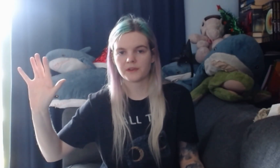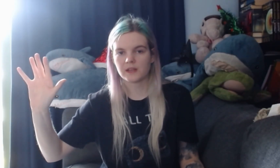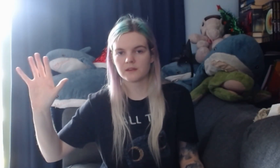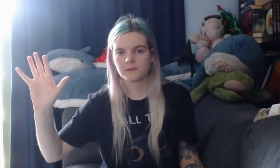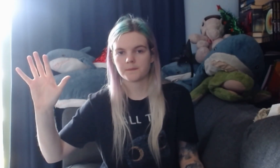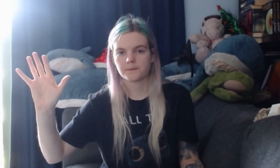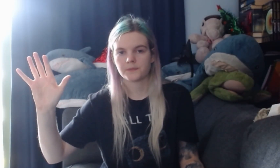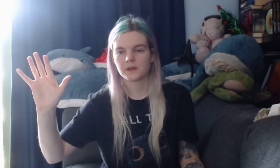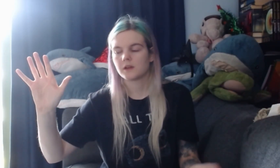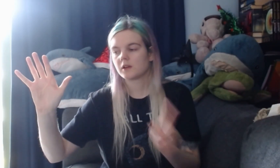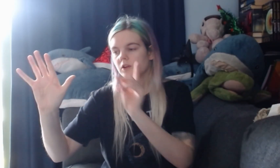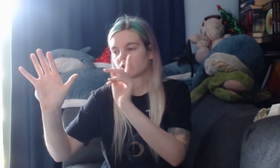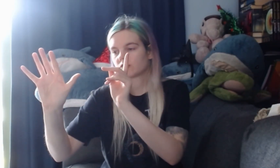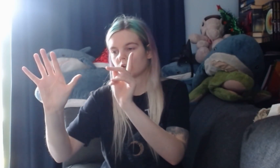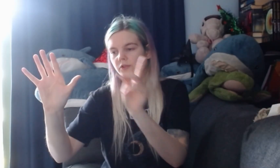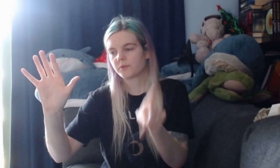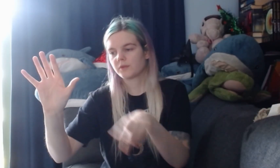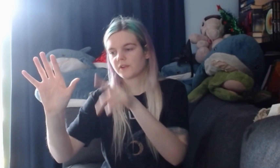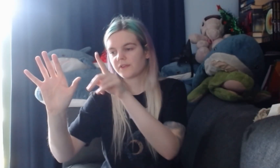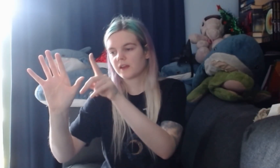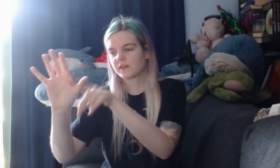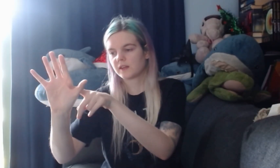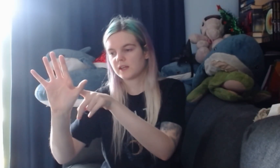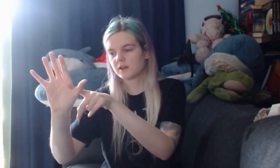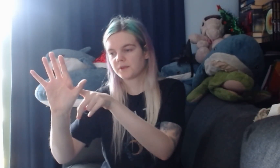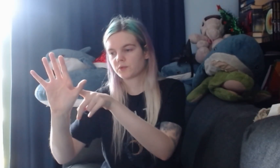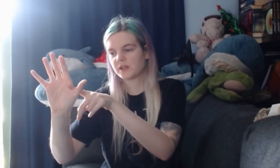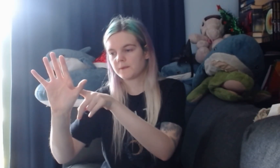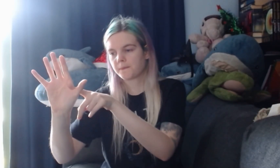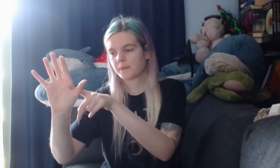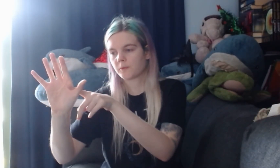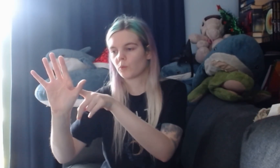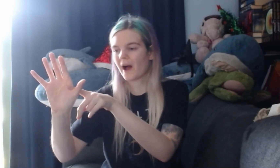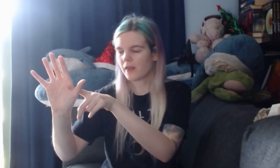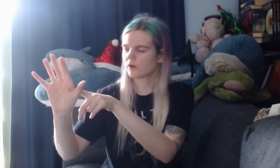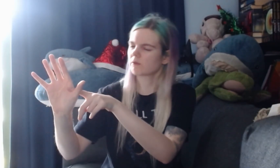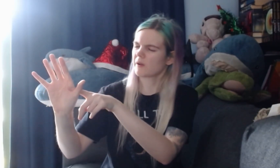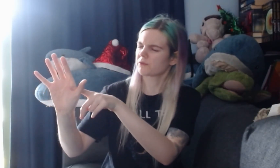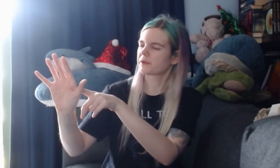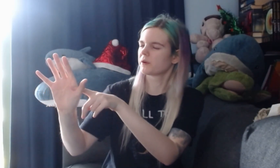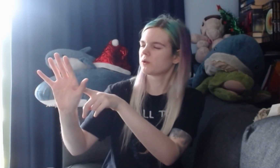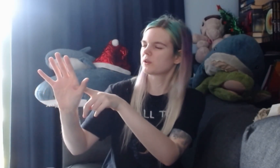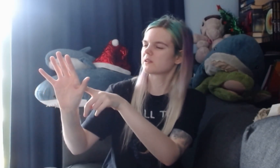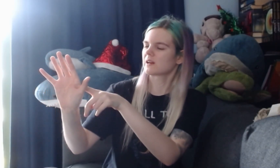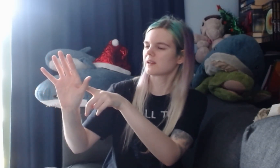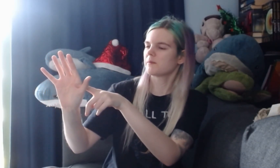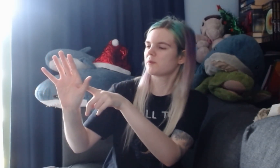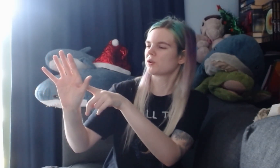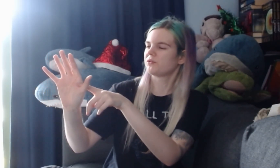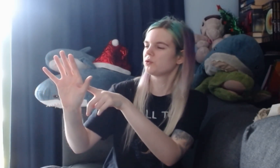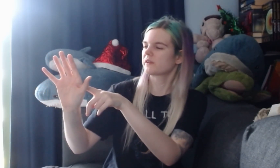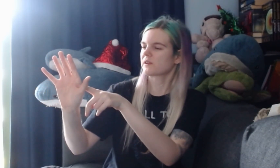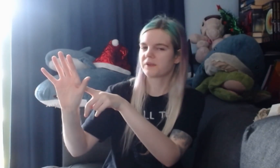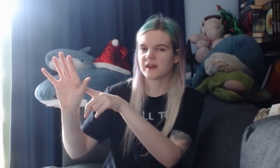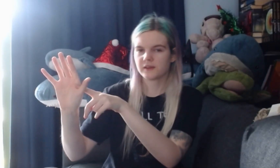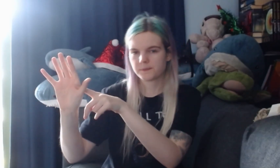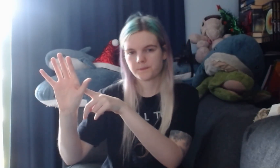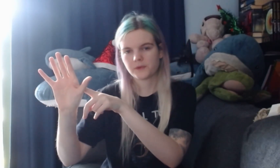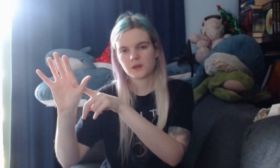hand, shows with this hand here in between, while looking very confused. So he looked the entire time a bit confused at this hand. And